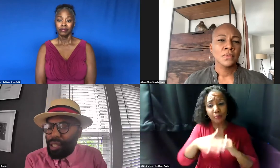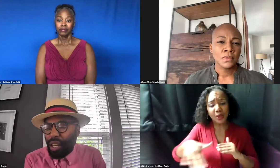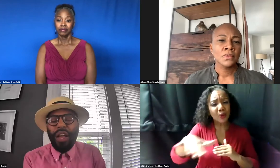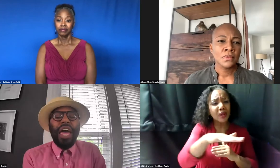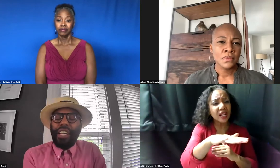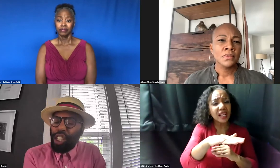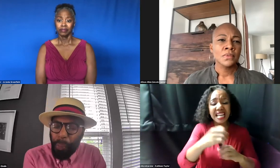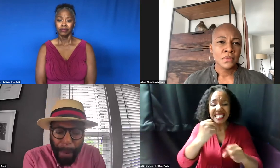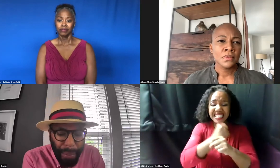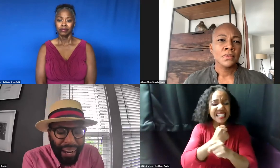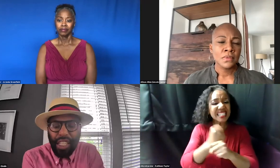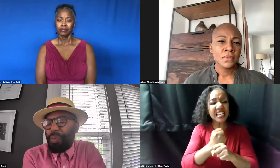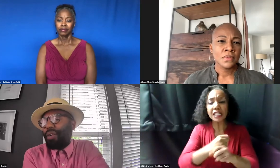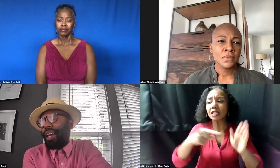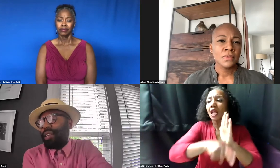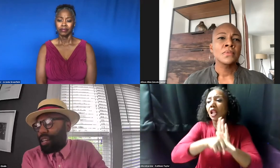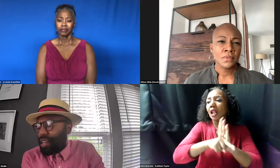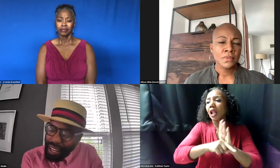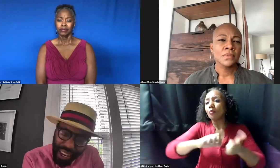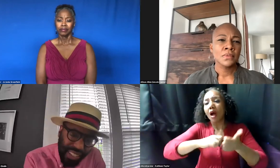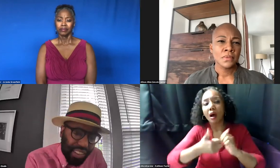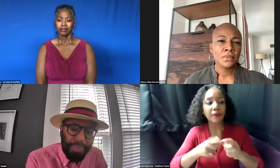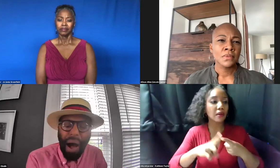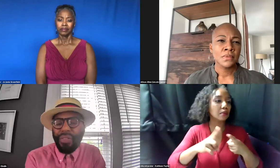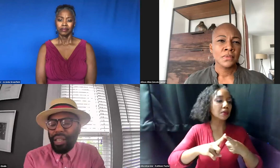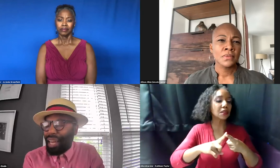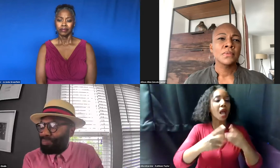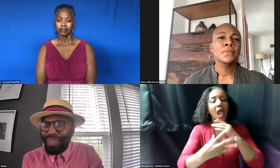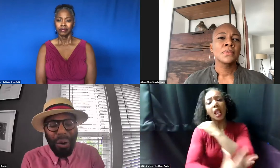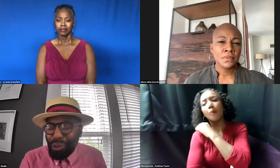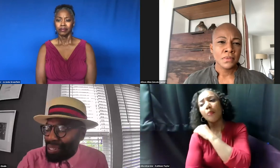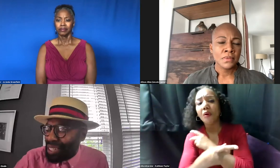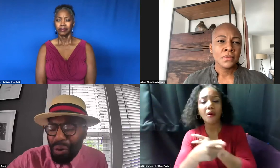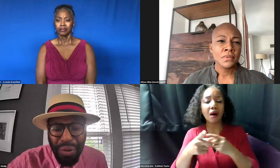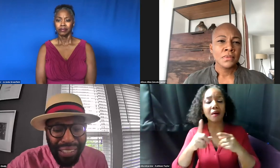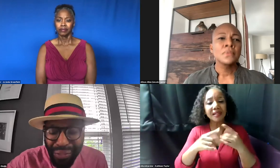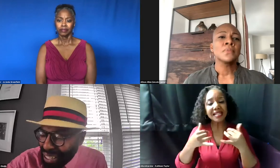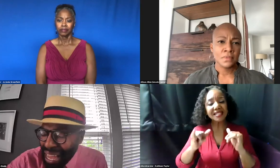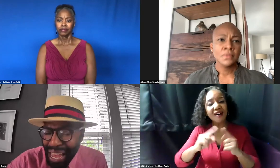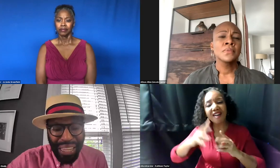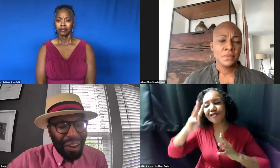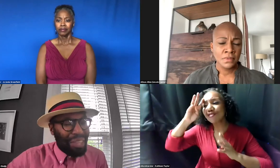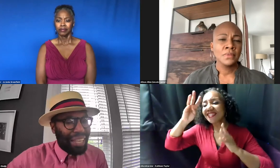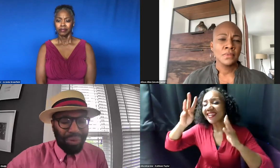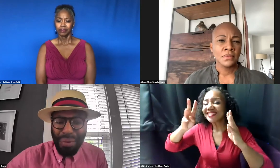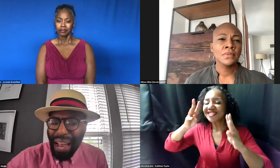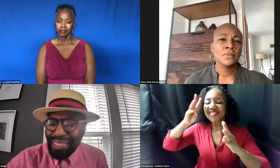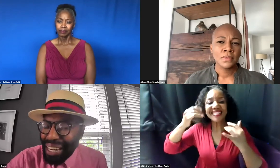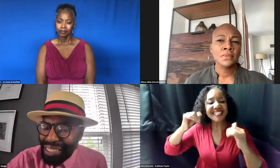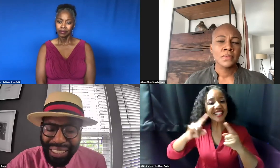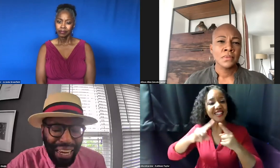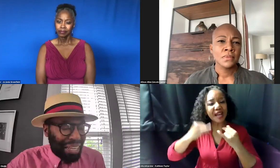every statistic, it's such a problematic experience and they exist in poverty, but they also exist with creativity. They exist